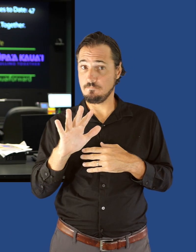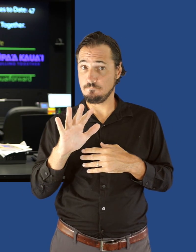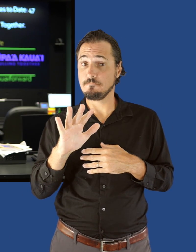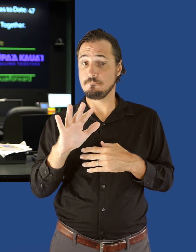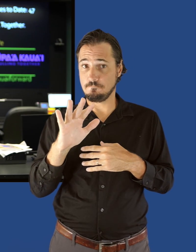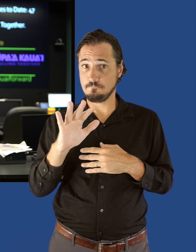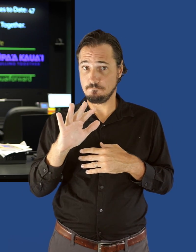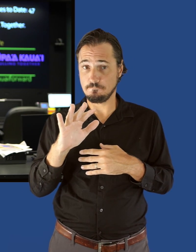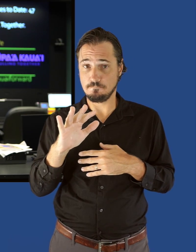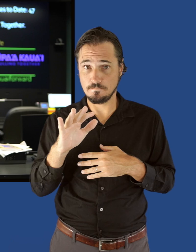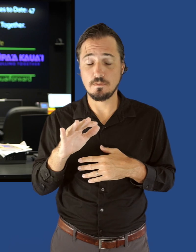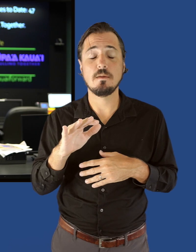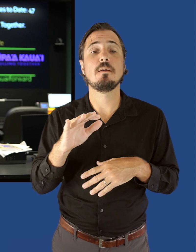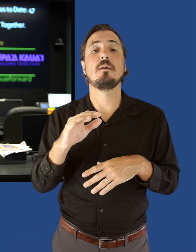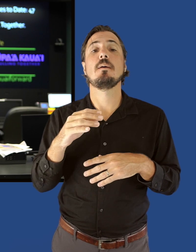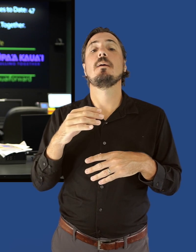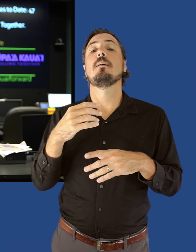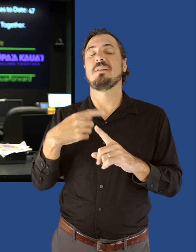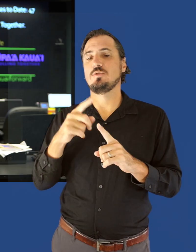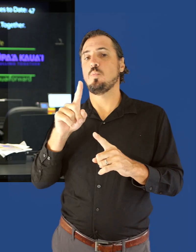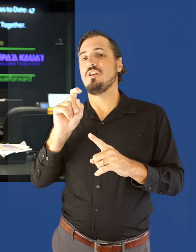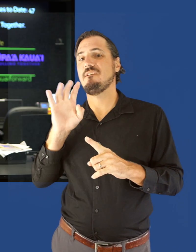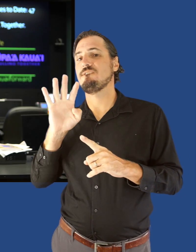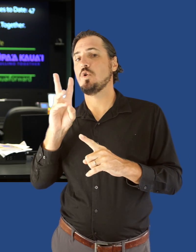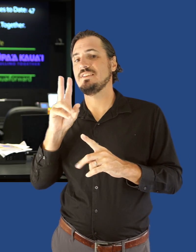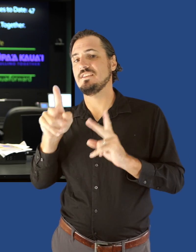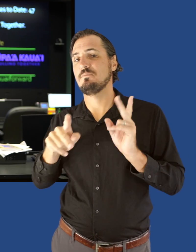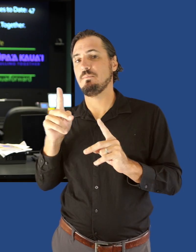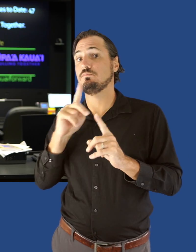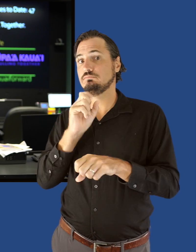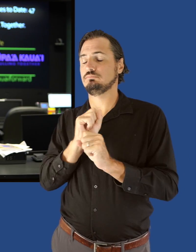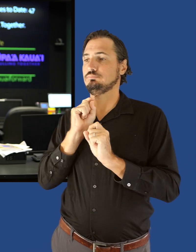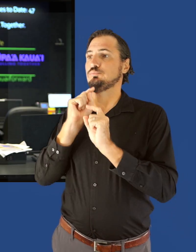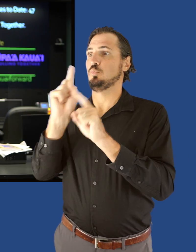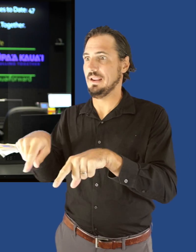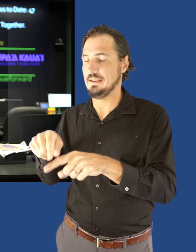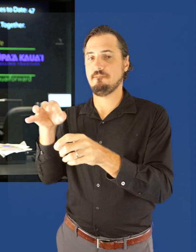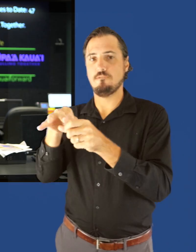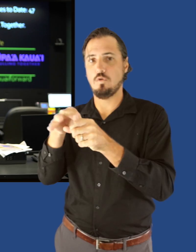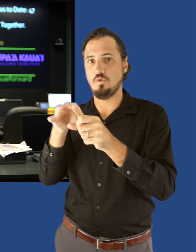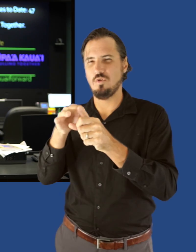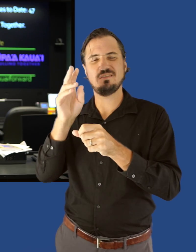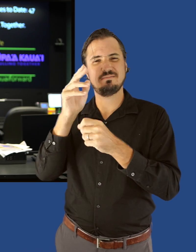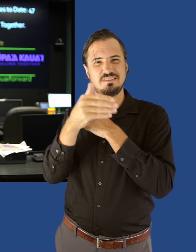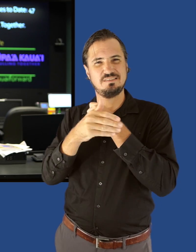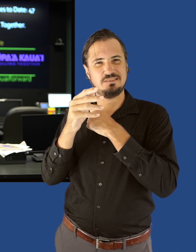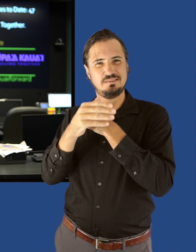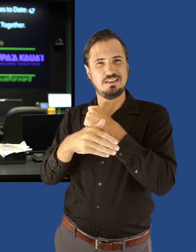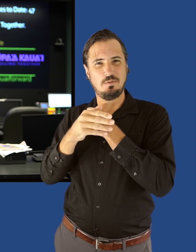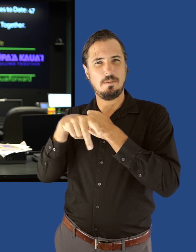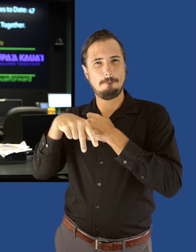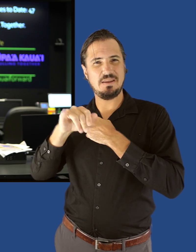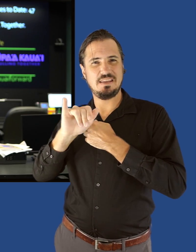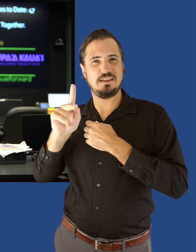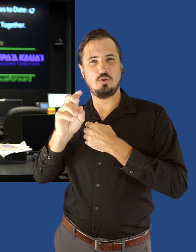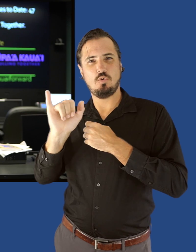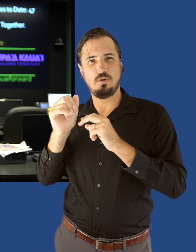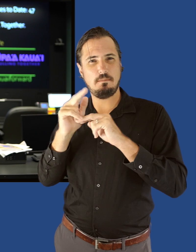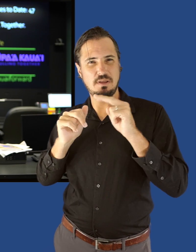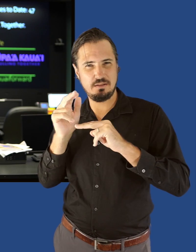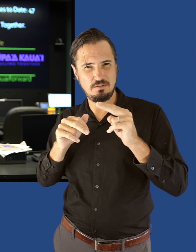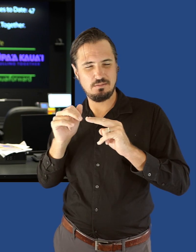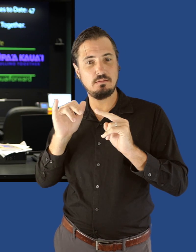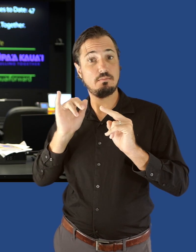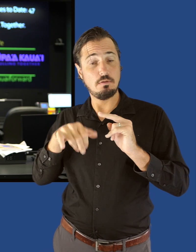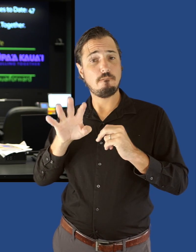15,985. An additional 146 people voted at the Voter Service Center in the county's P.E. Kauai building. That is